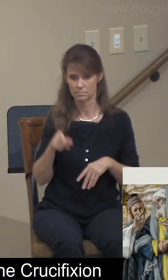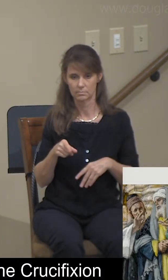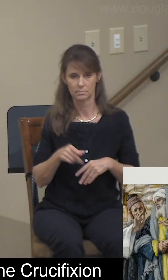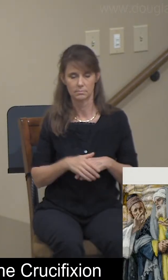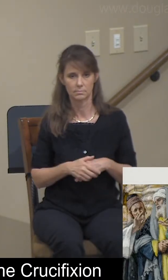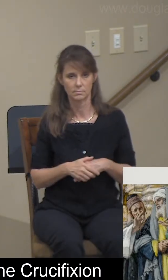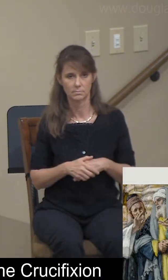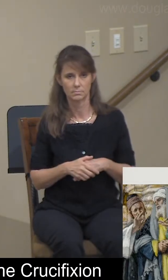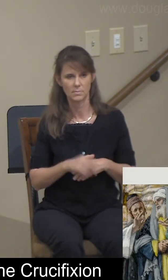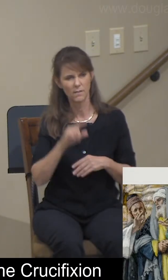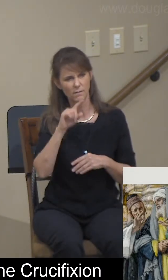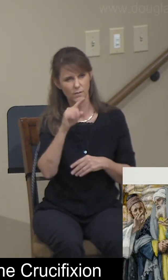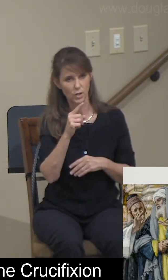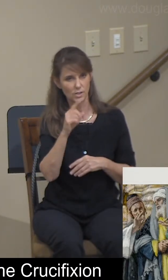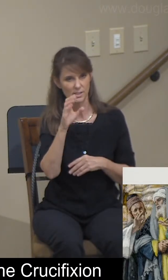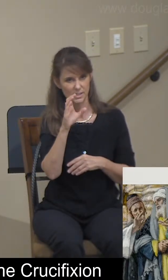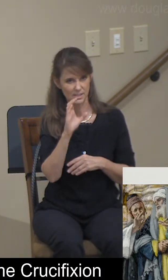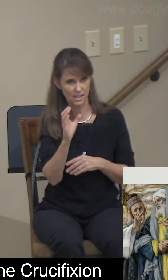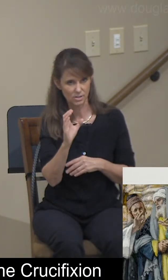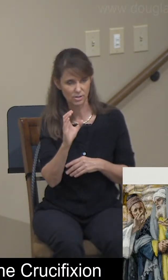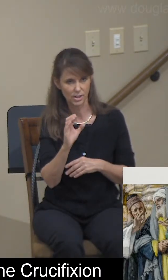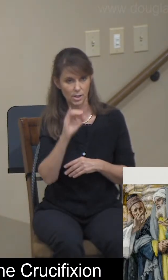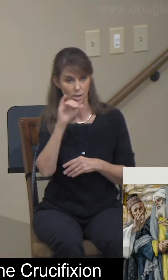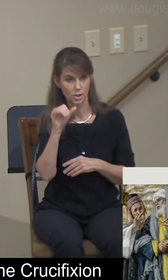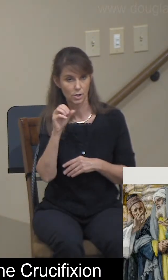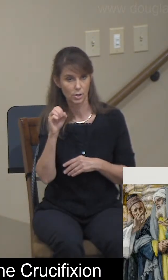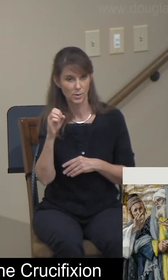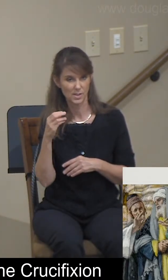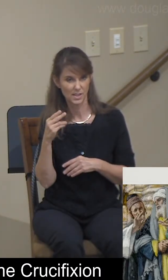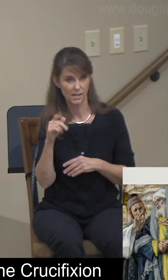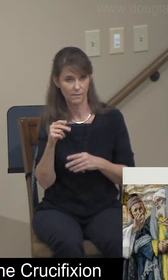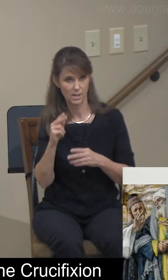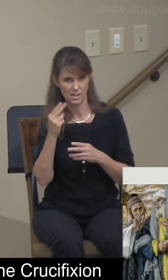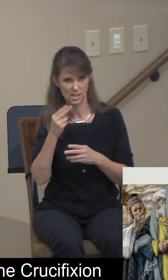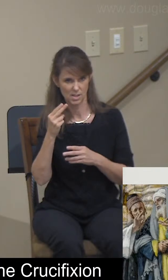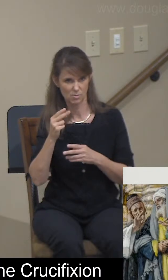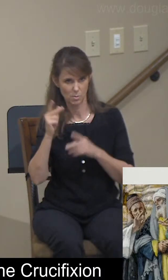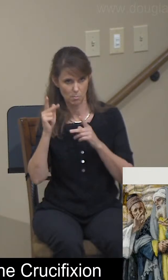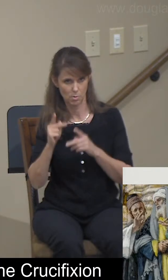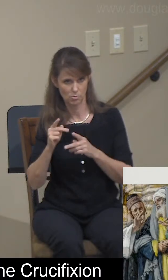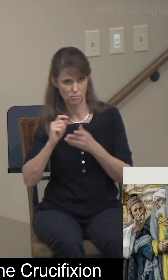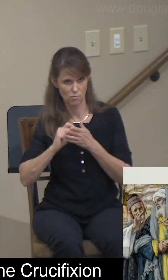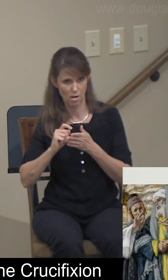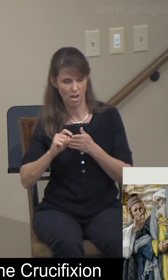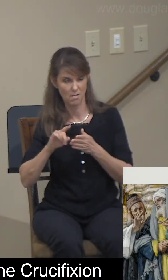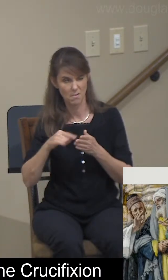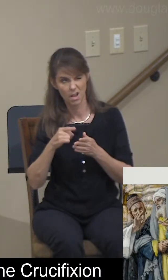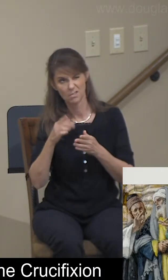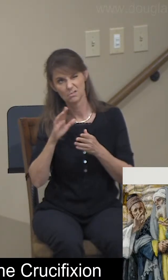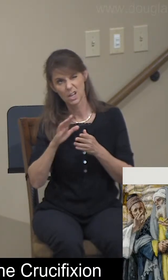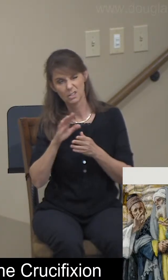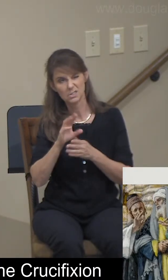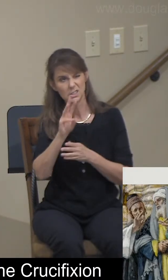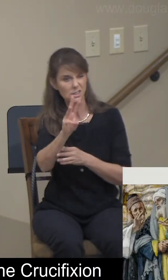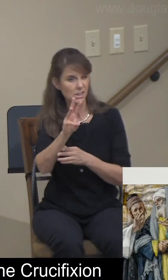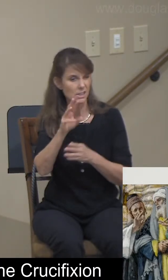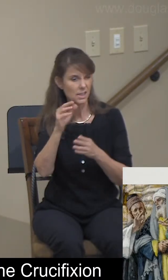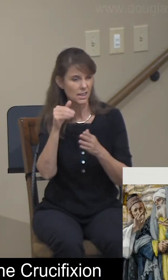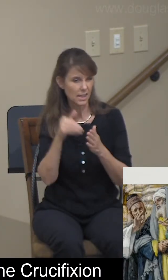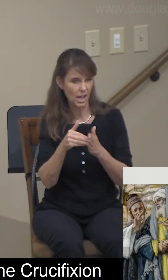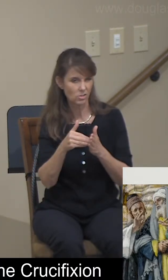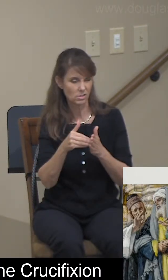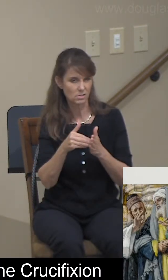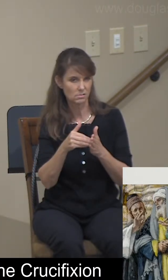about the first century, Josephus estimates, who is a Pharisee himself, estimates that there's somewhere around 6,000 Pharisees